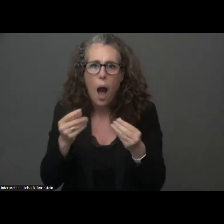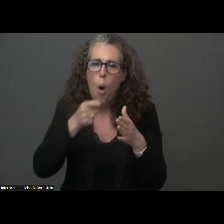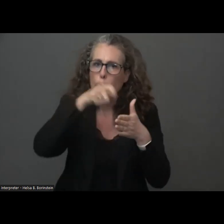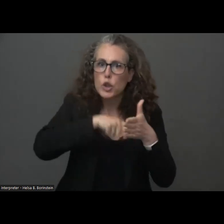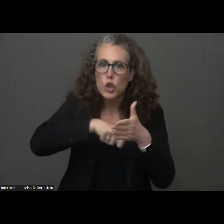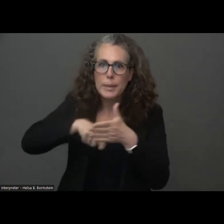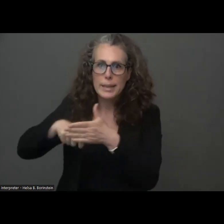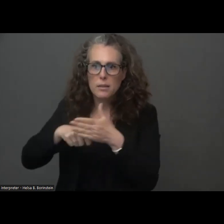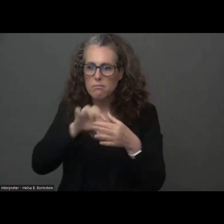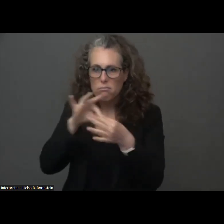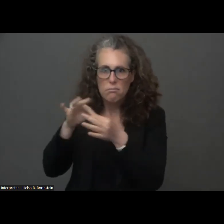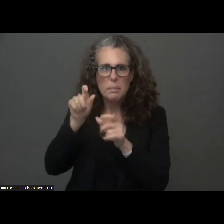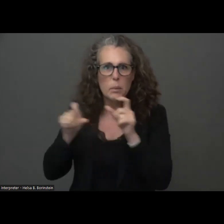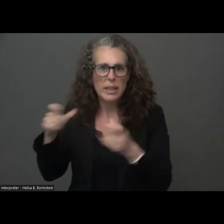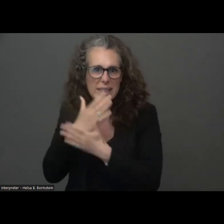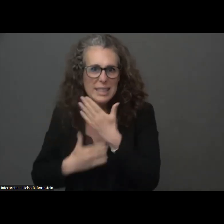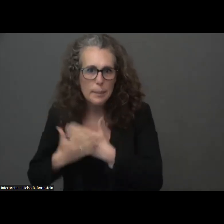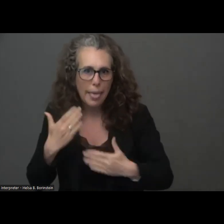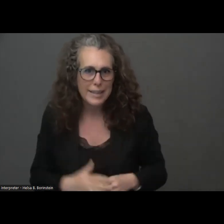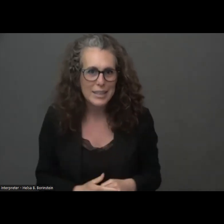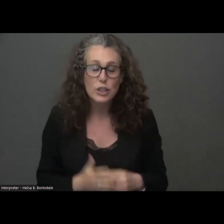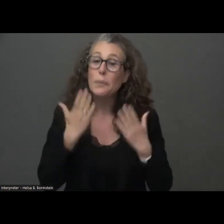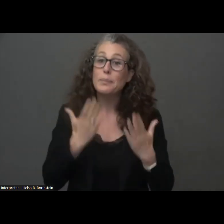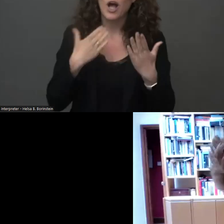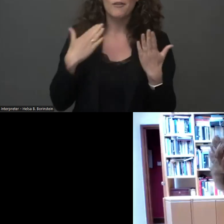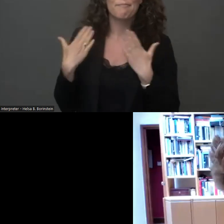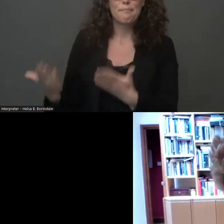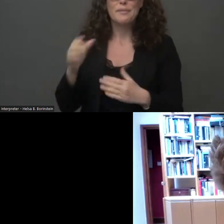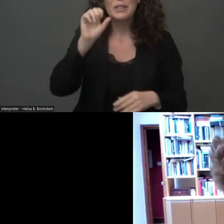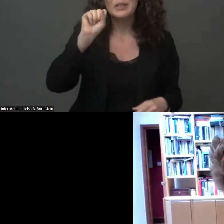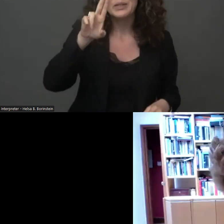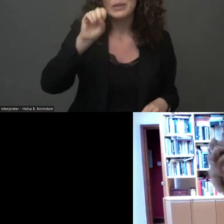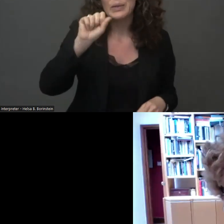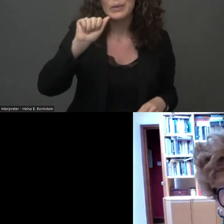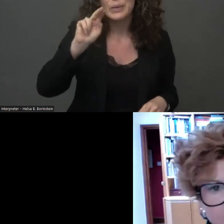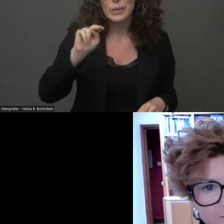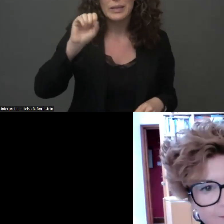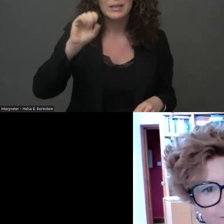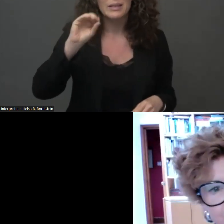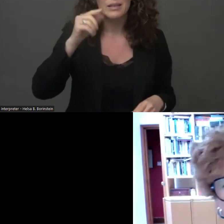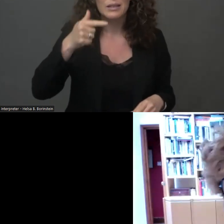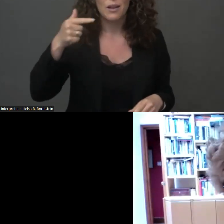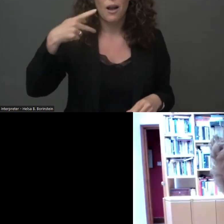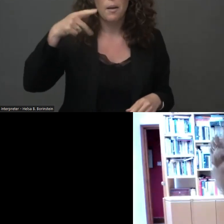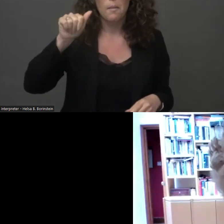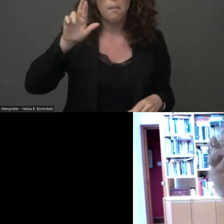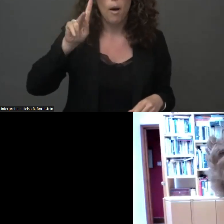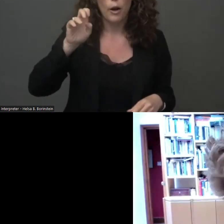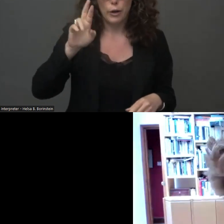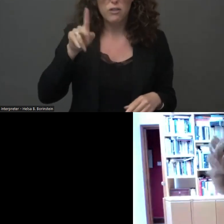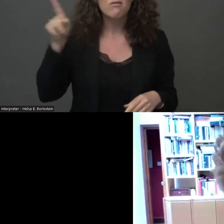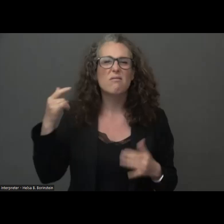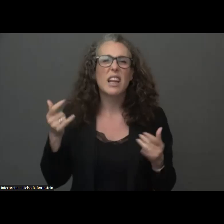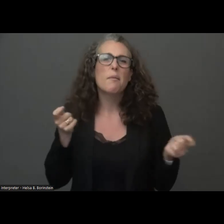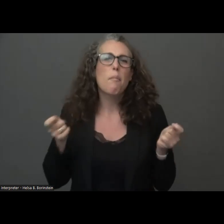pass it on to Susan Scott Parker, who will be the moderator of today's webinar. So Susan, over to you. Thank